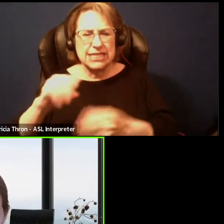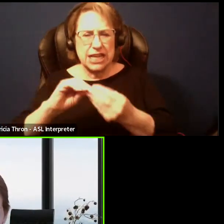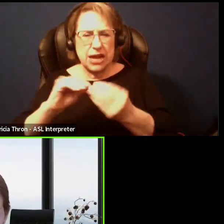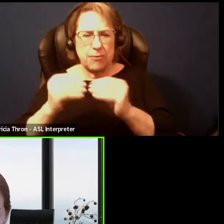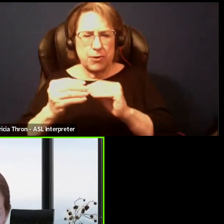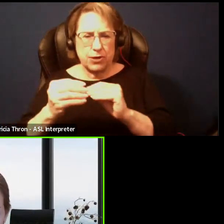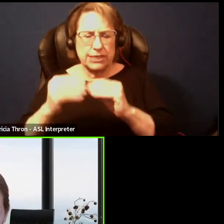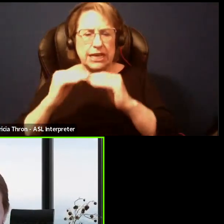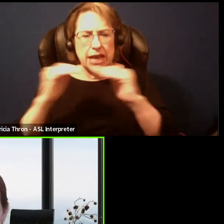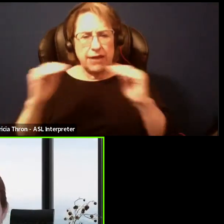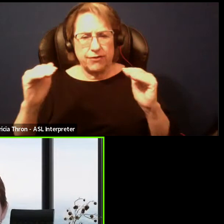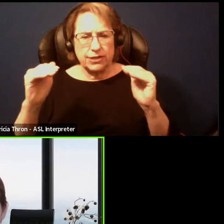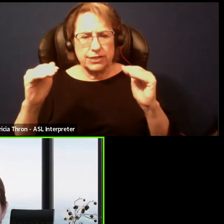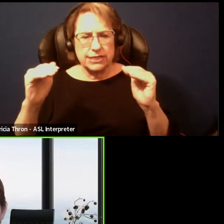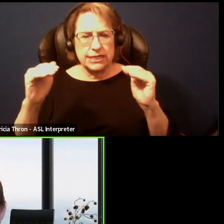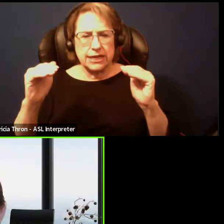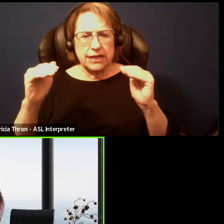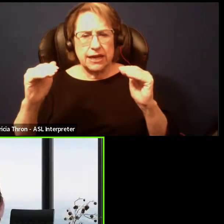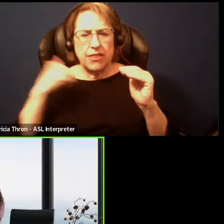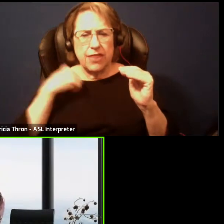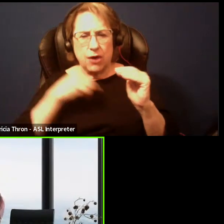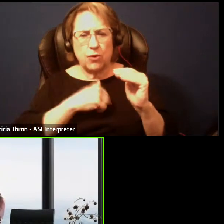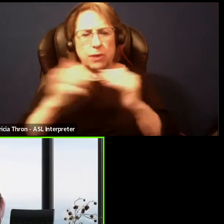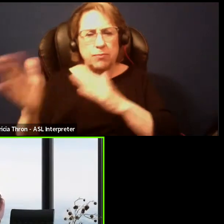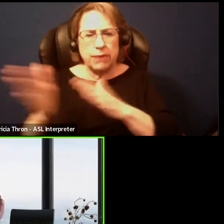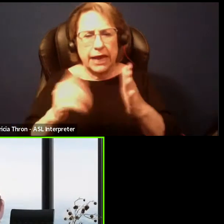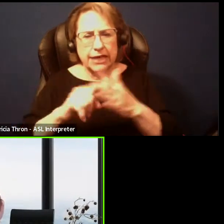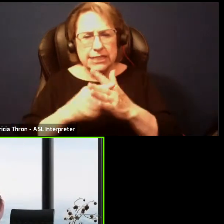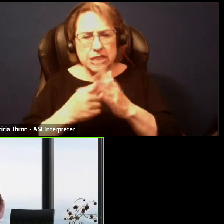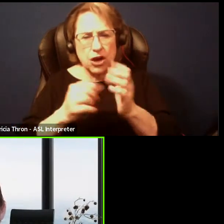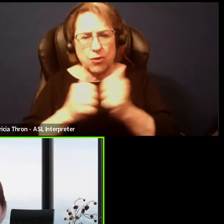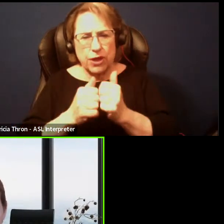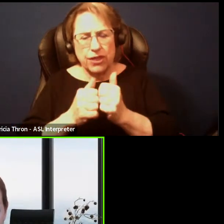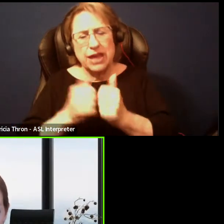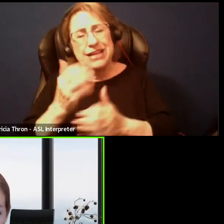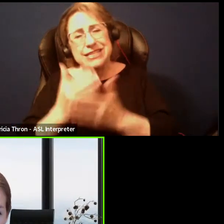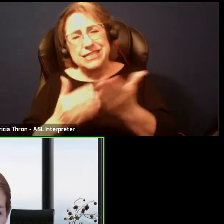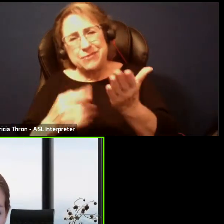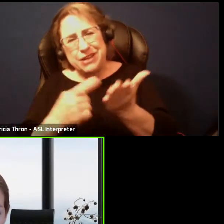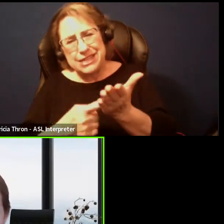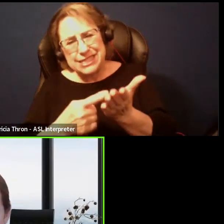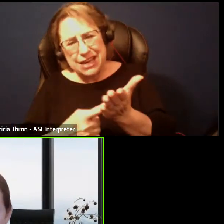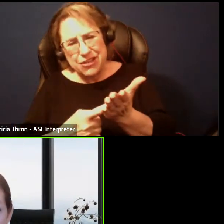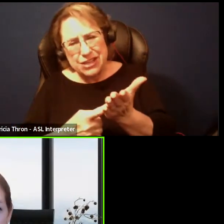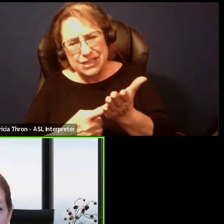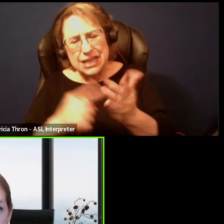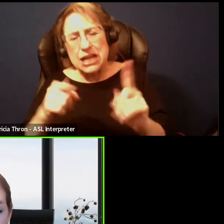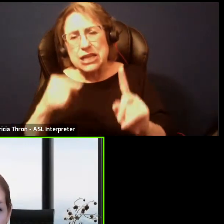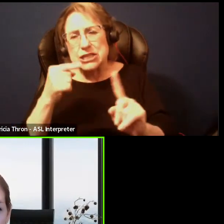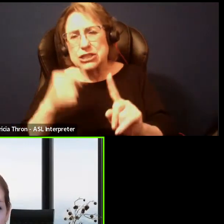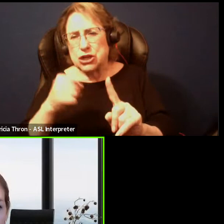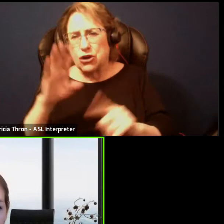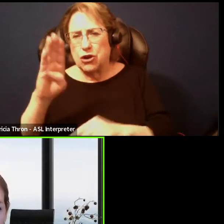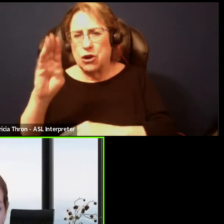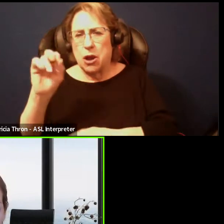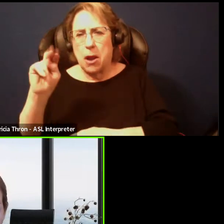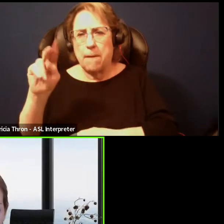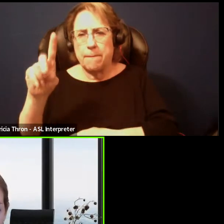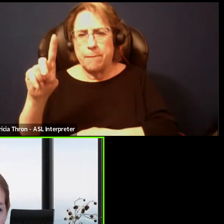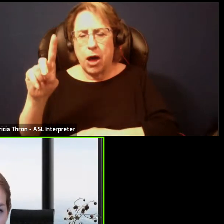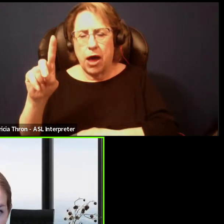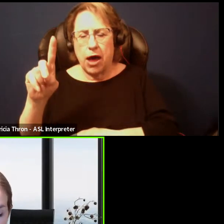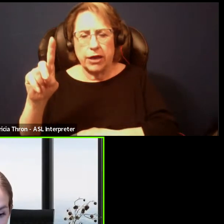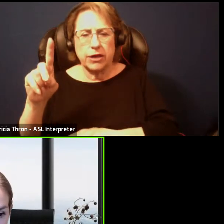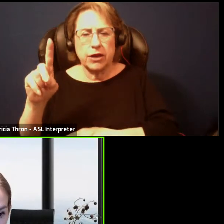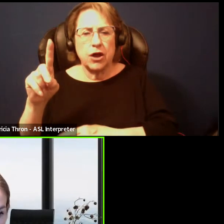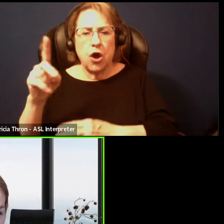I mentioned, some of those conversations have not been positive so far. Certain bondholders are not interested at this point, especially with the rise